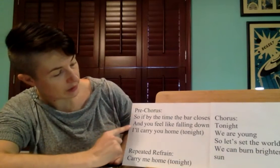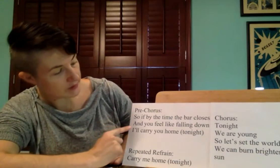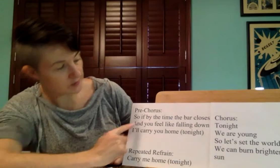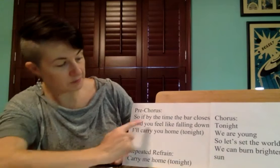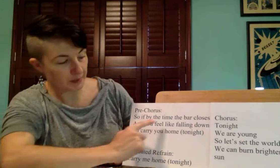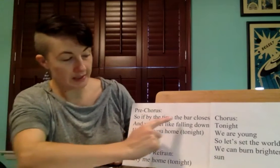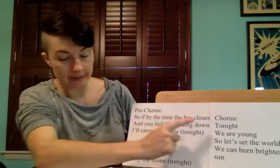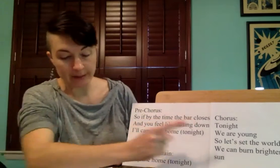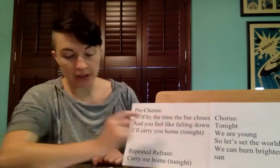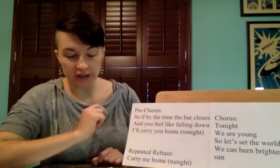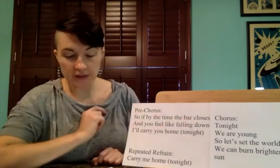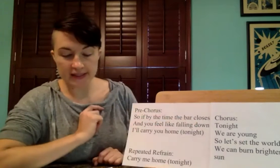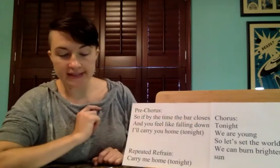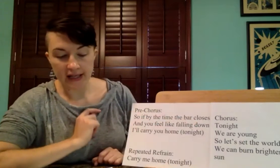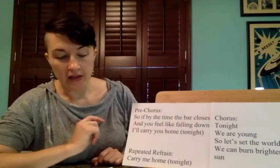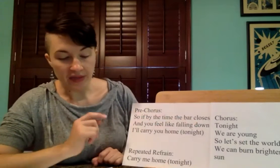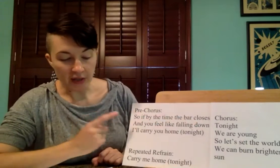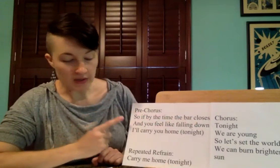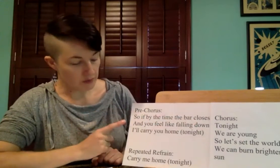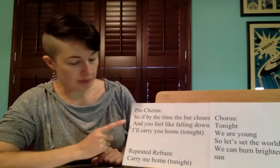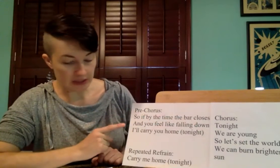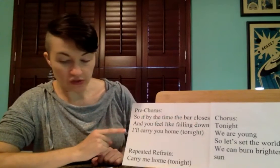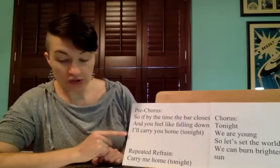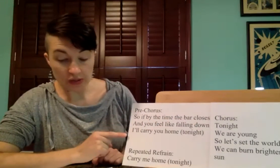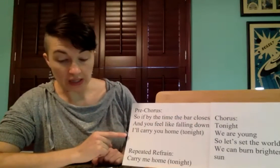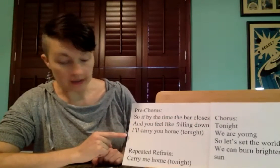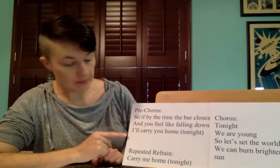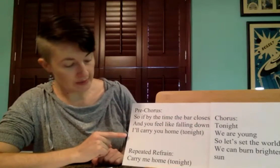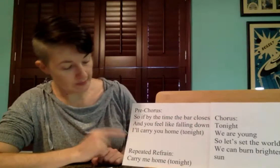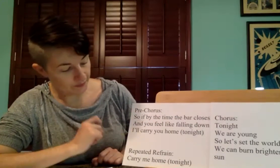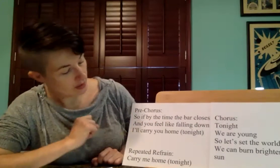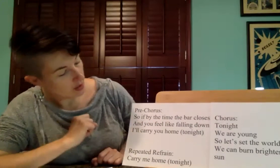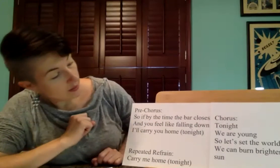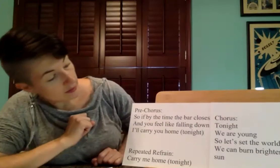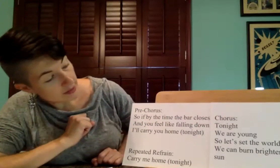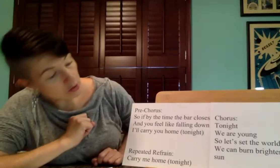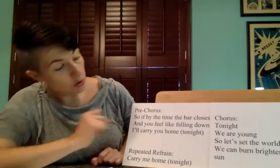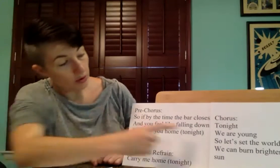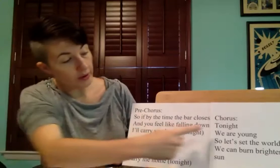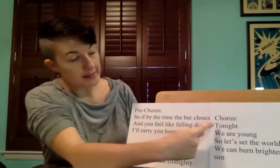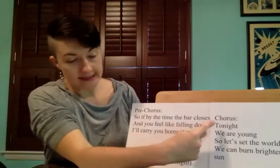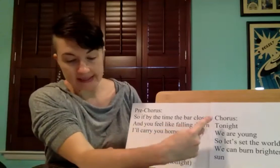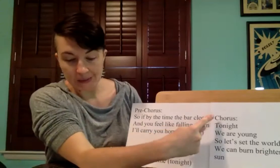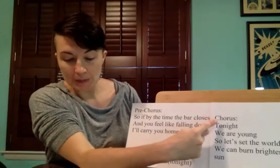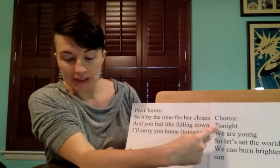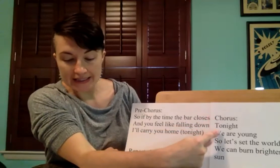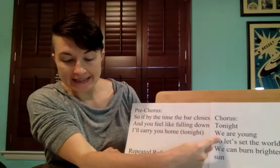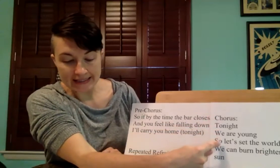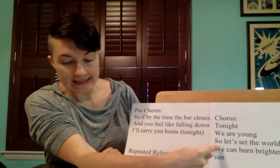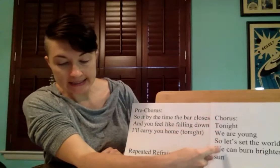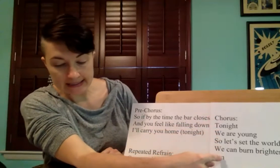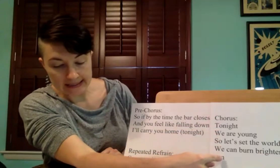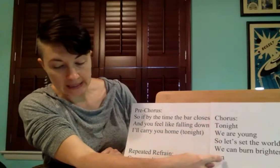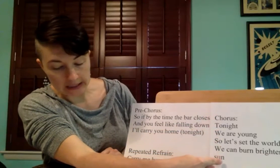so by the time the bar closes, that just repeats 2 times. The chorus repeats 6